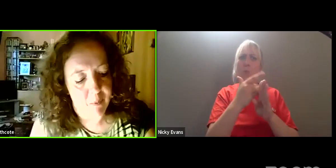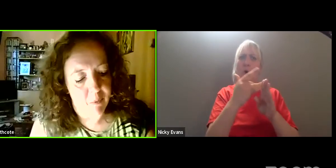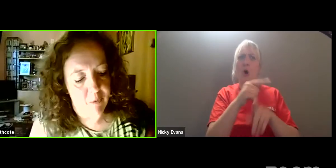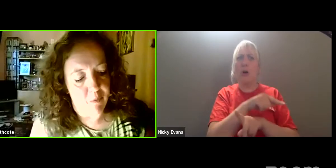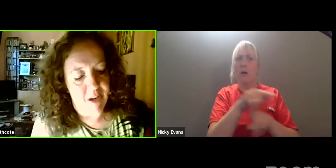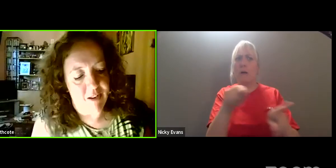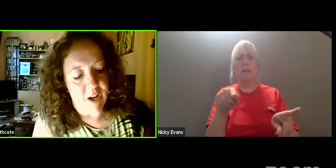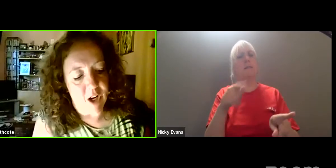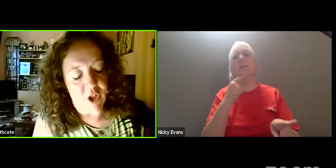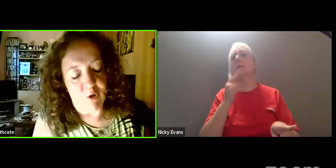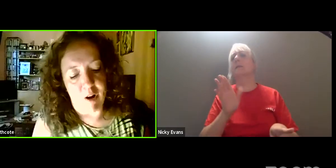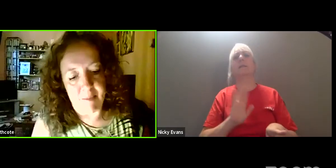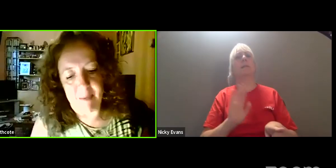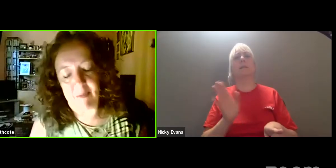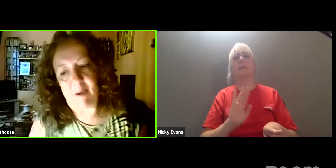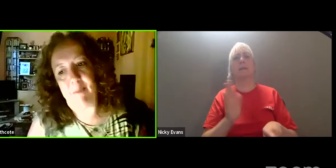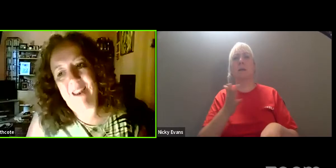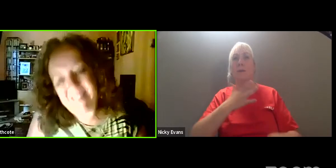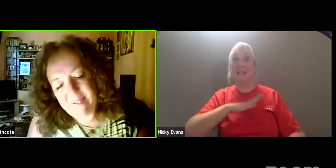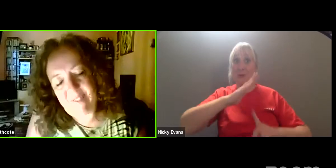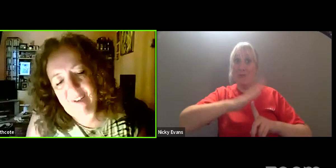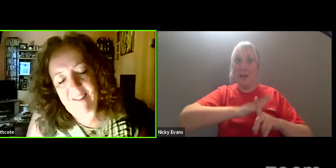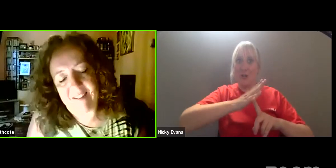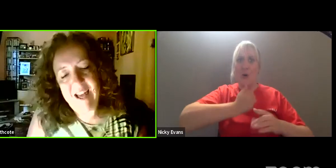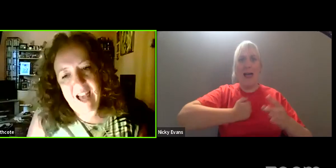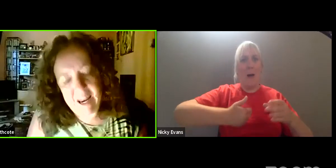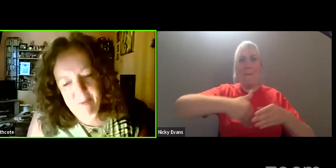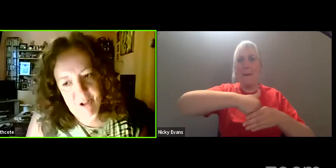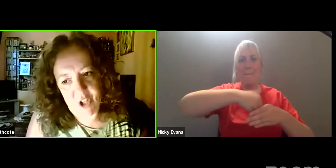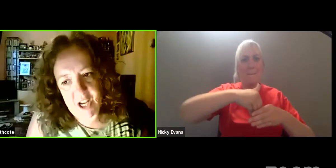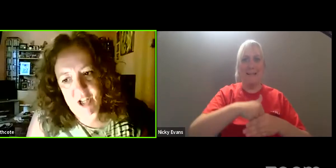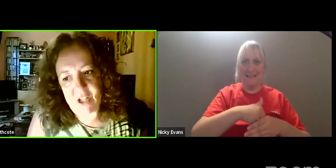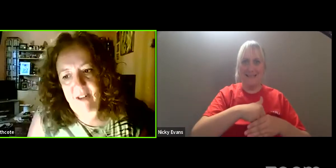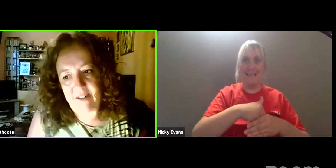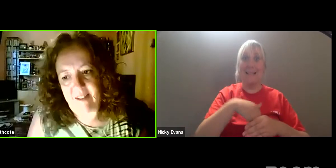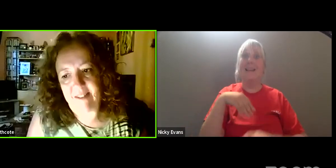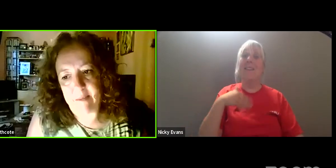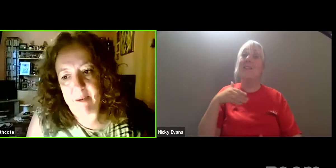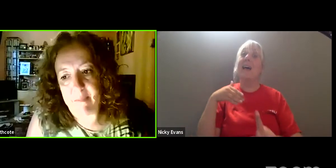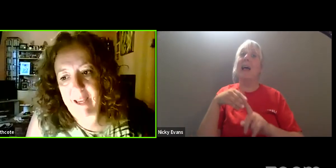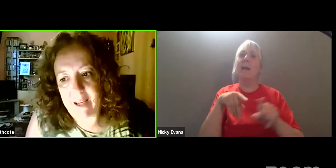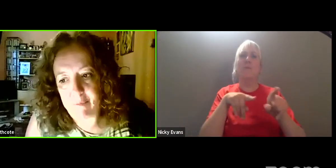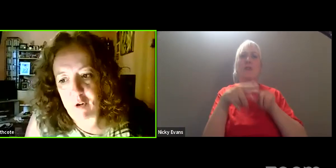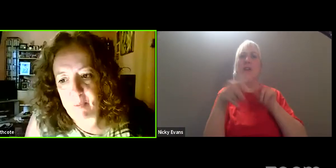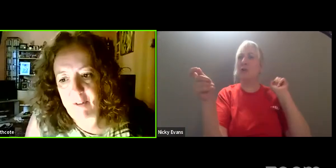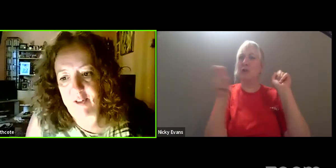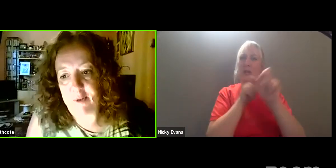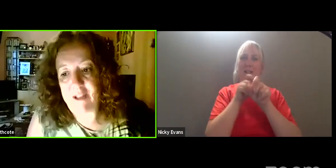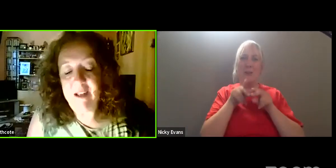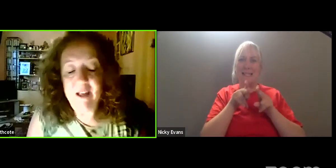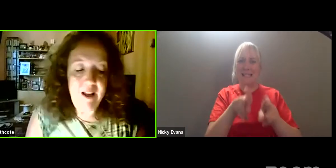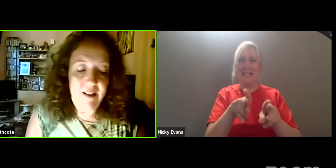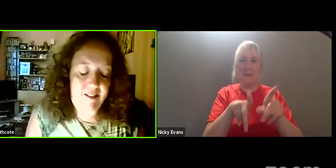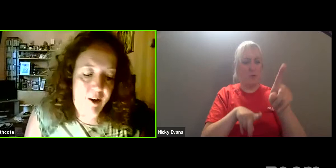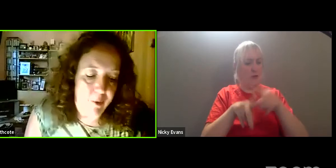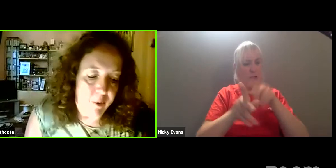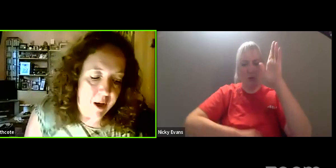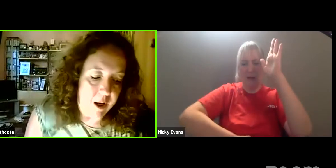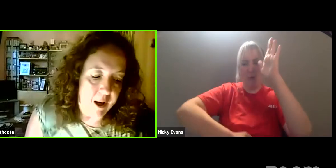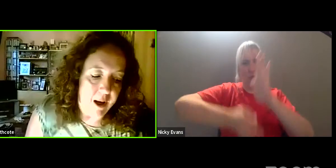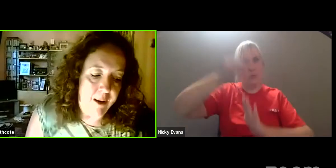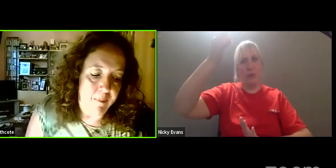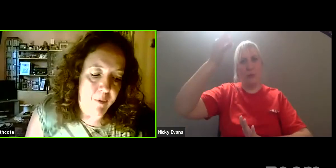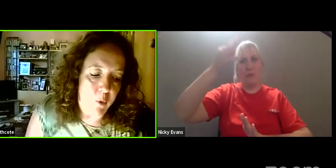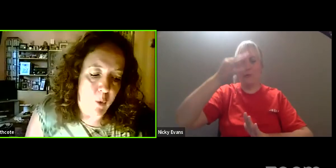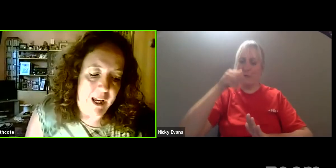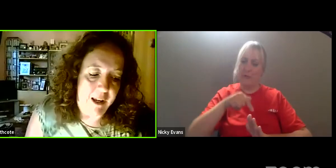we need to reassure our members about, but is in fact aimed at changing the system and making improvements to it. So